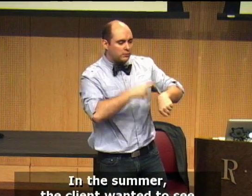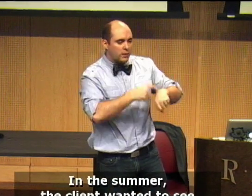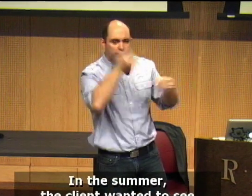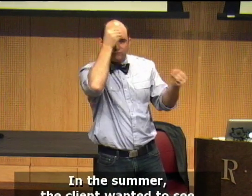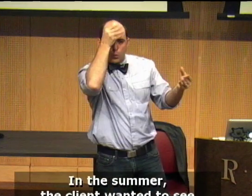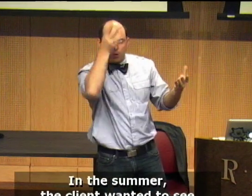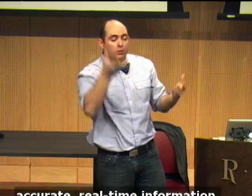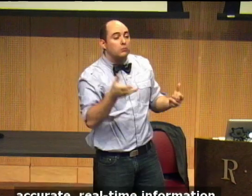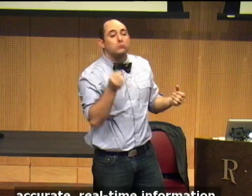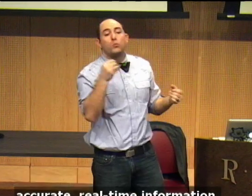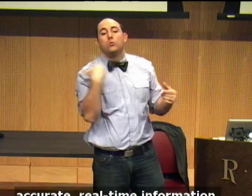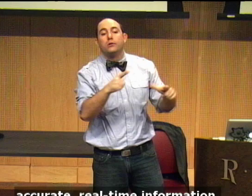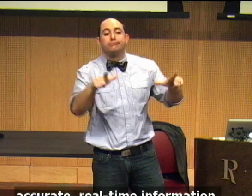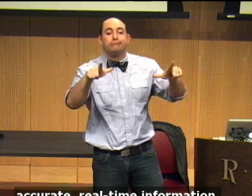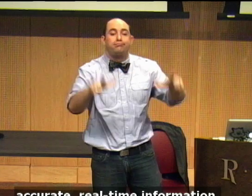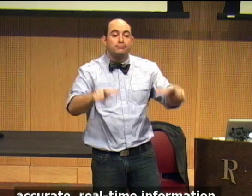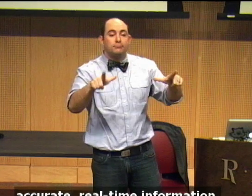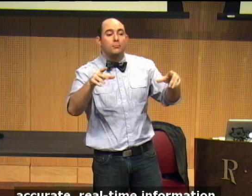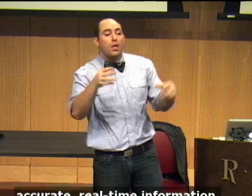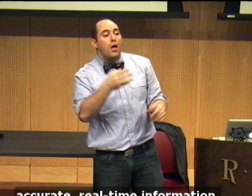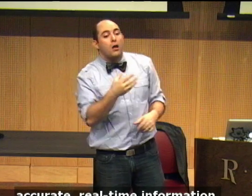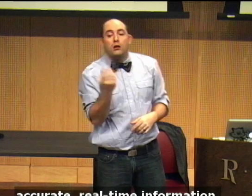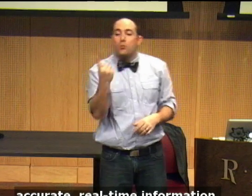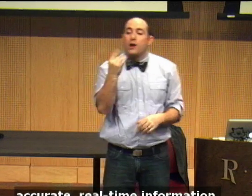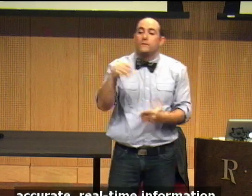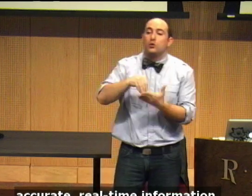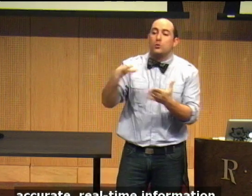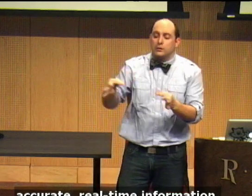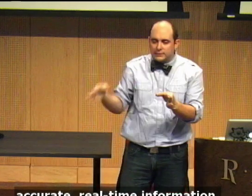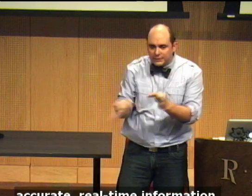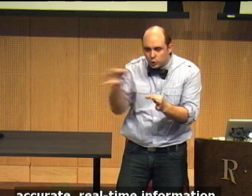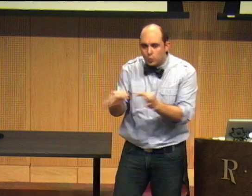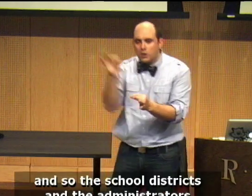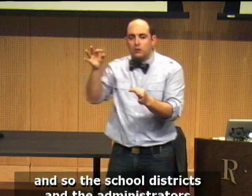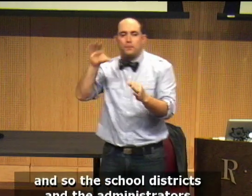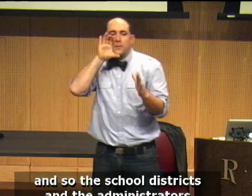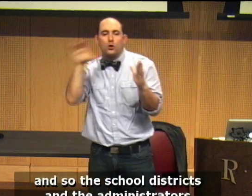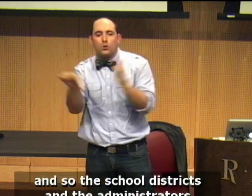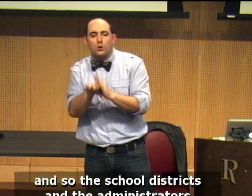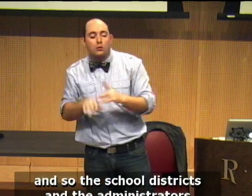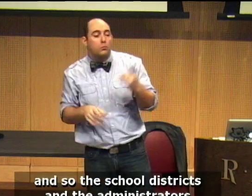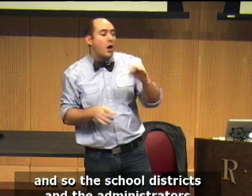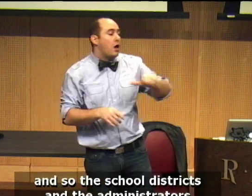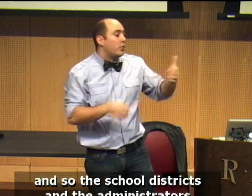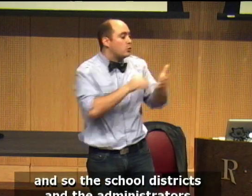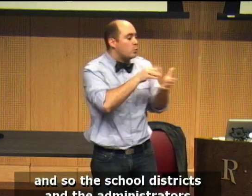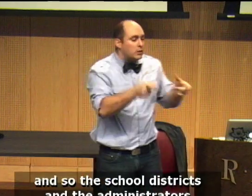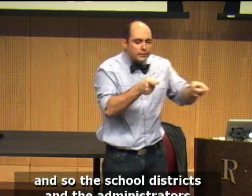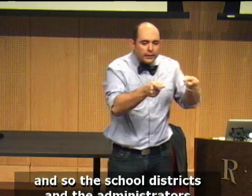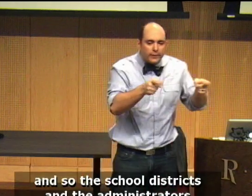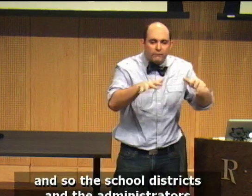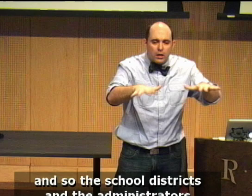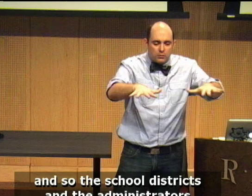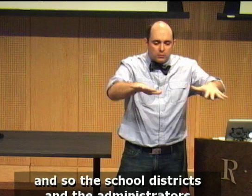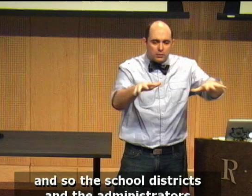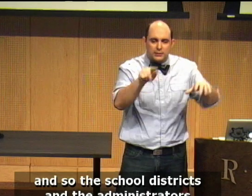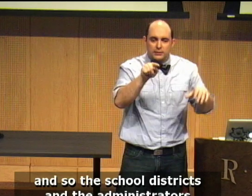to see accurate, real-time information. And so the school districts and